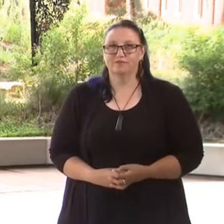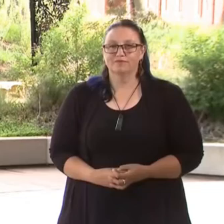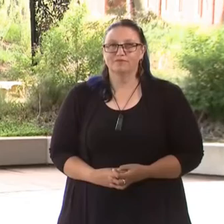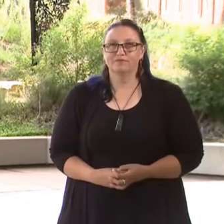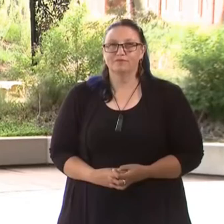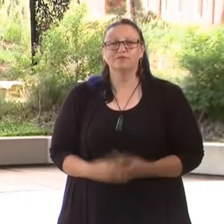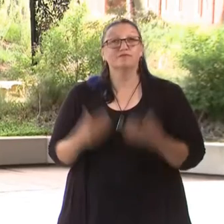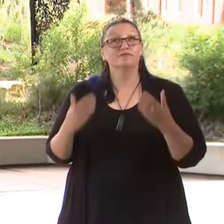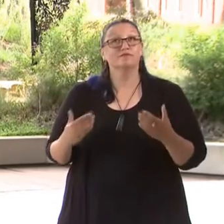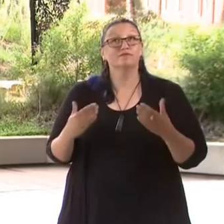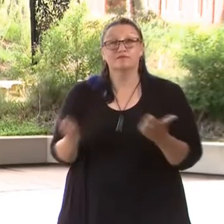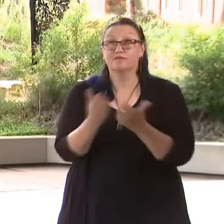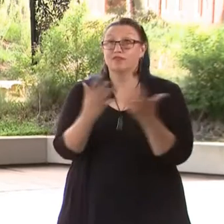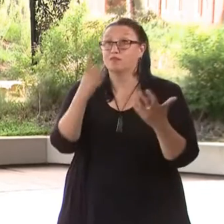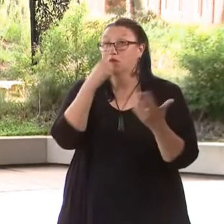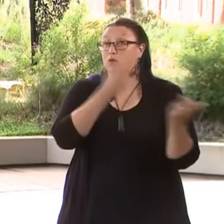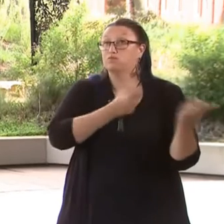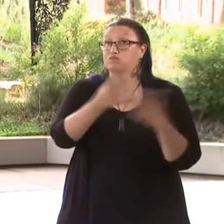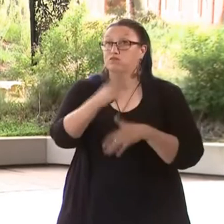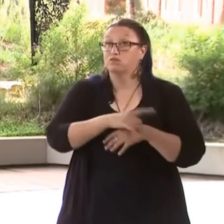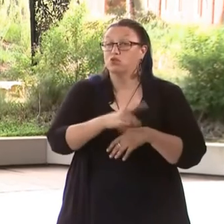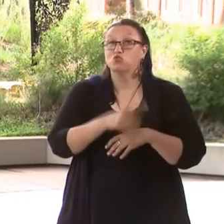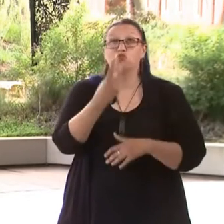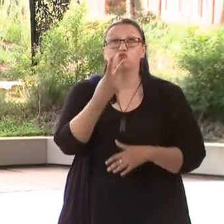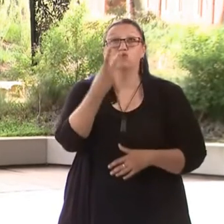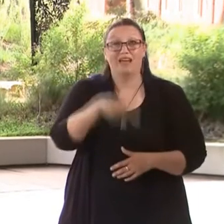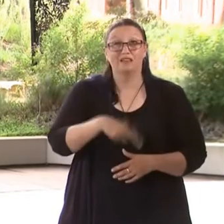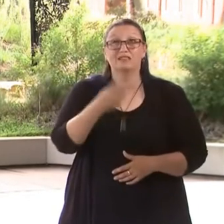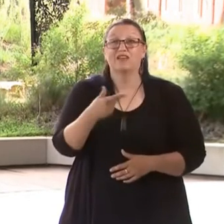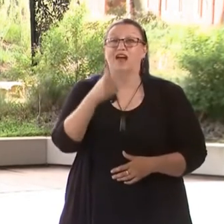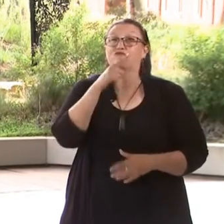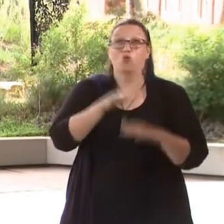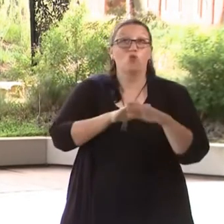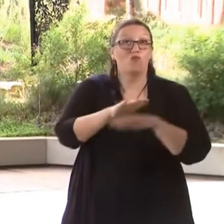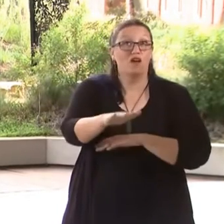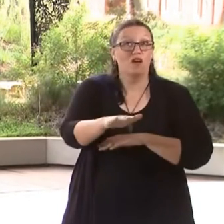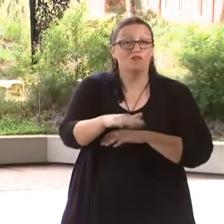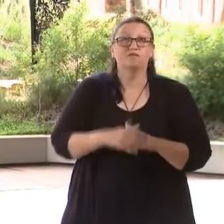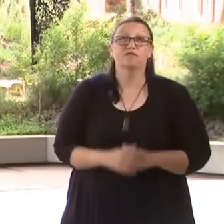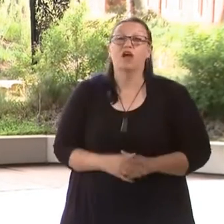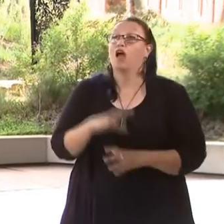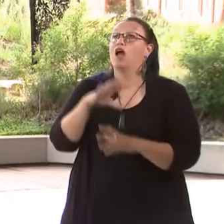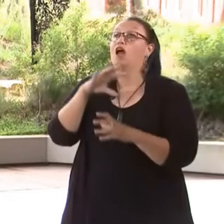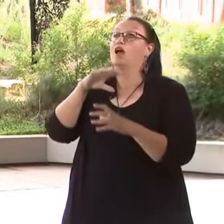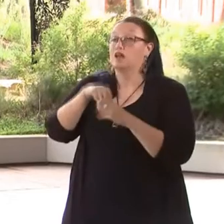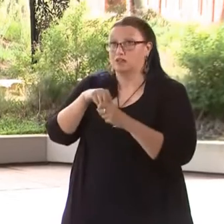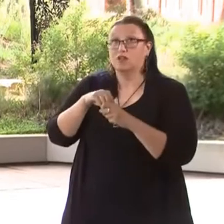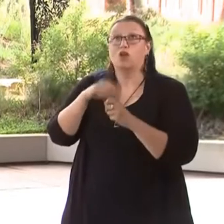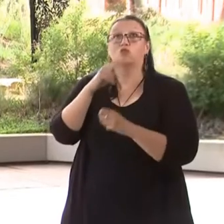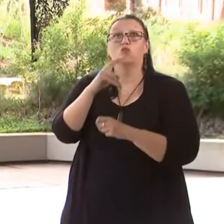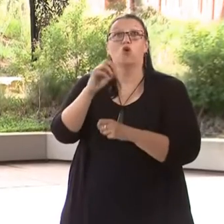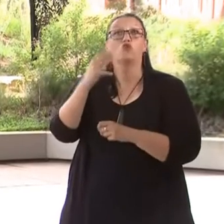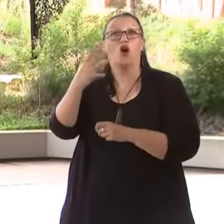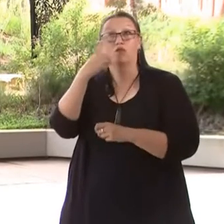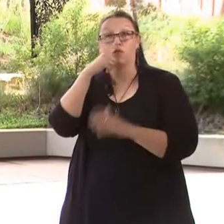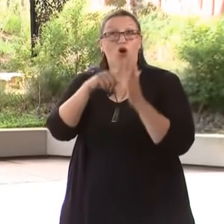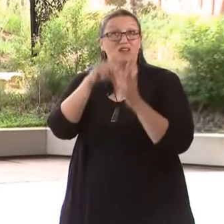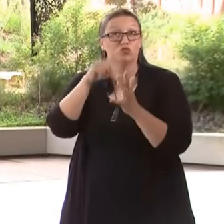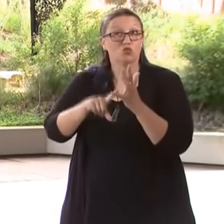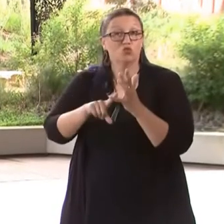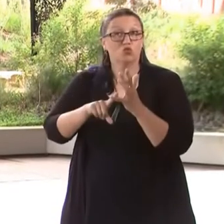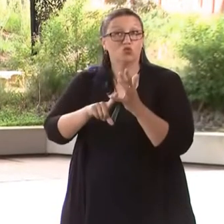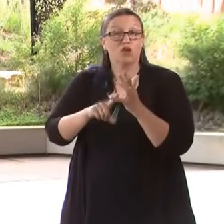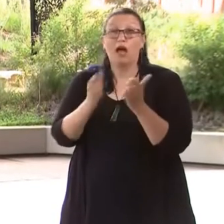So currently there are 2,743 people in hospital, including 209 people in ICU, of whom 68